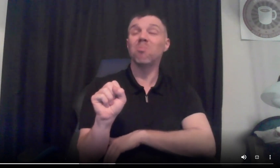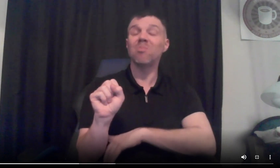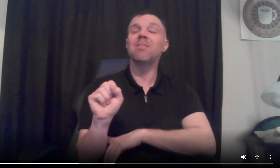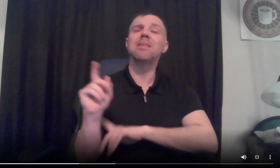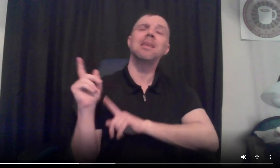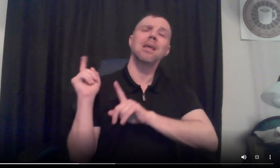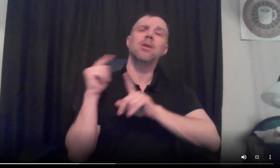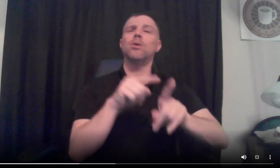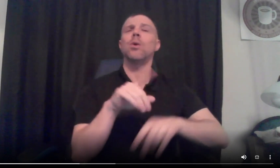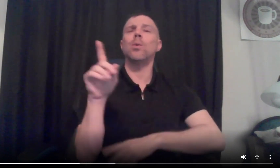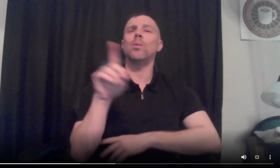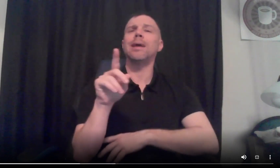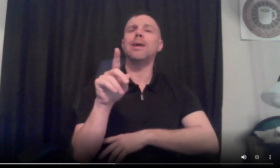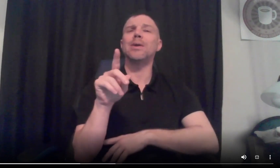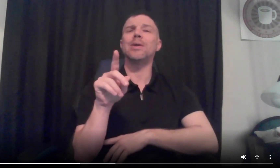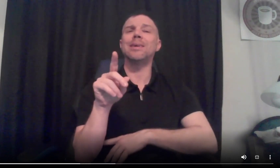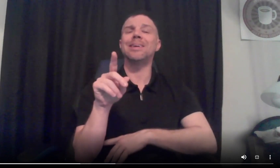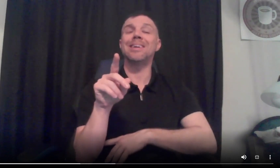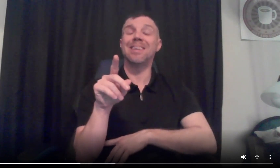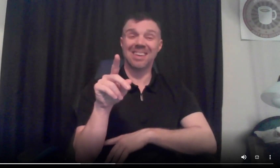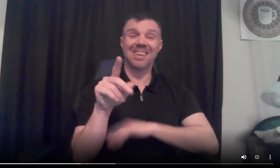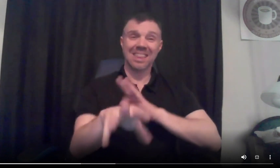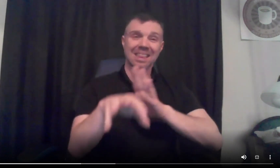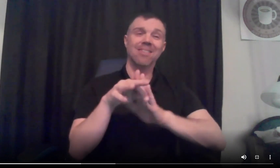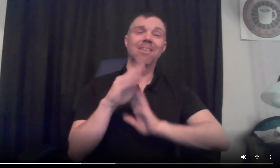time. And where were they going?